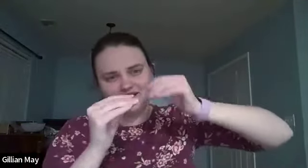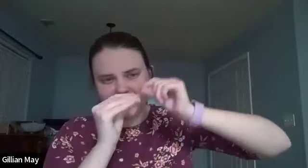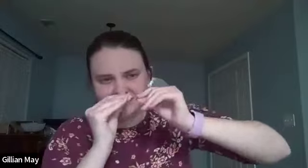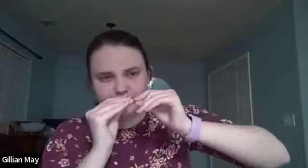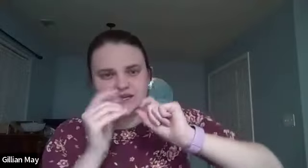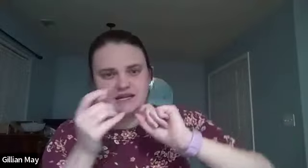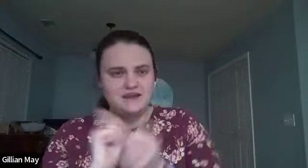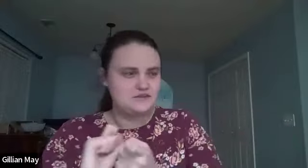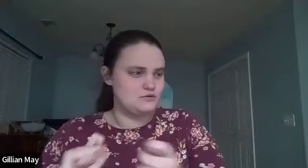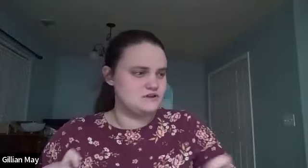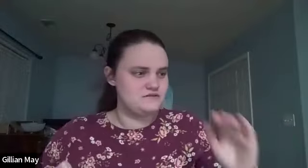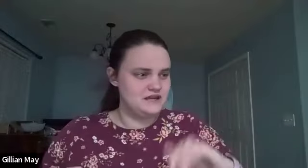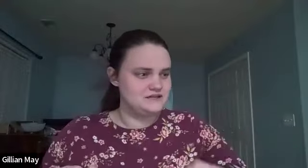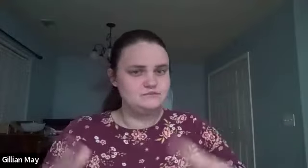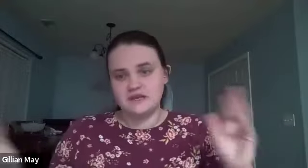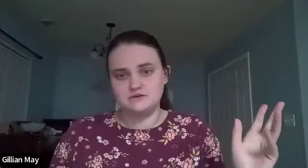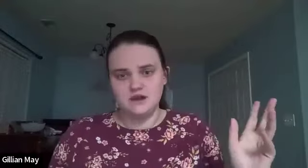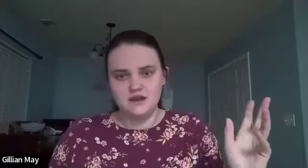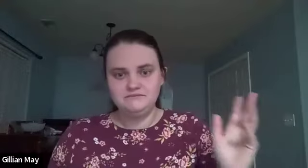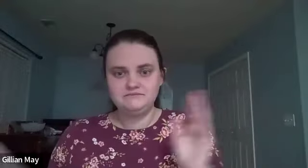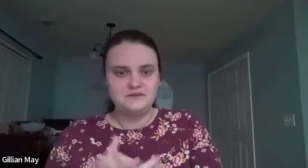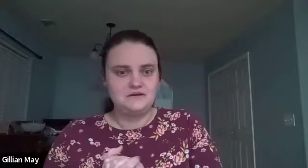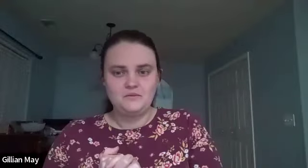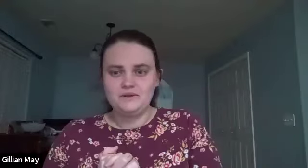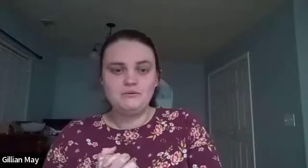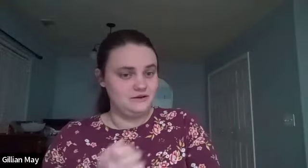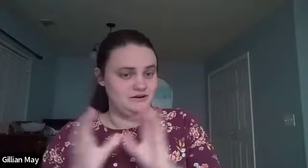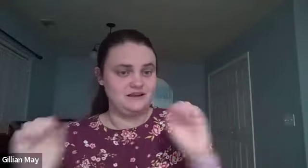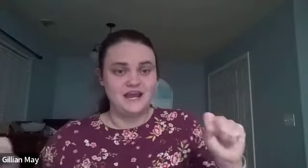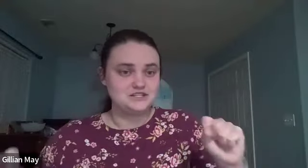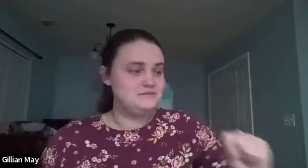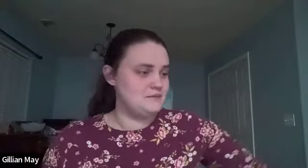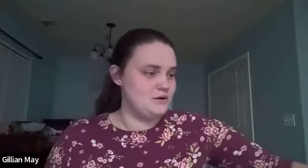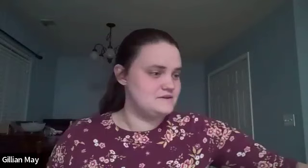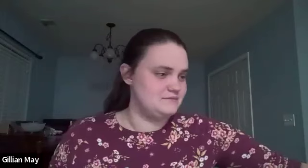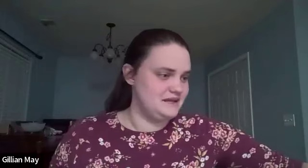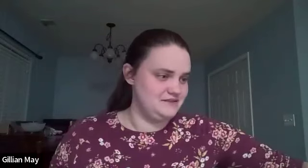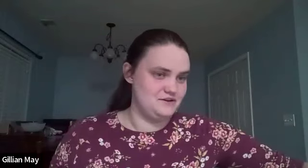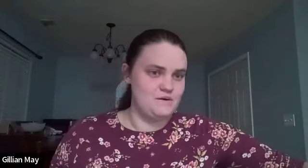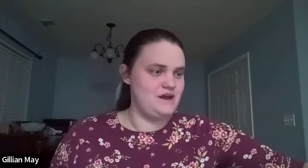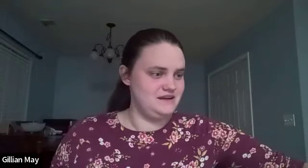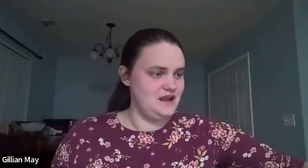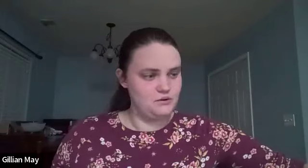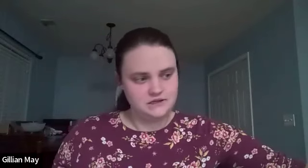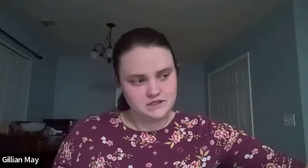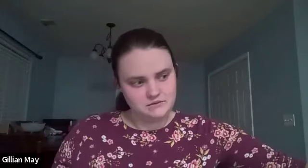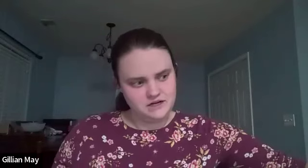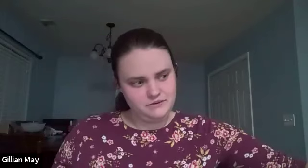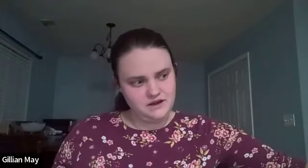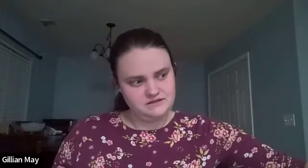change a little bit, it kind of throws off the next, but that's okay. We are going to catch them, and I promise I'm like even going back now going, what have we not done